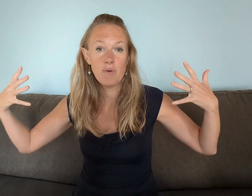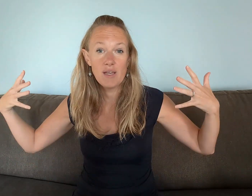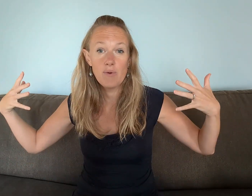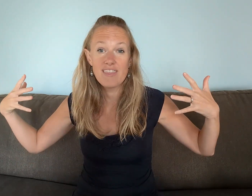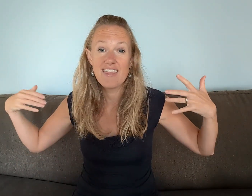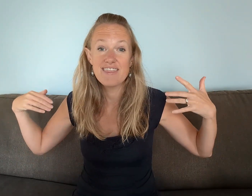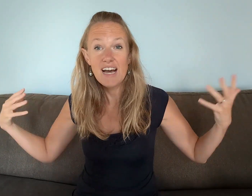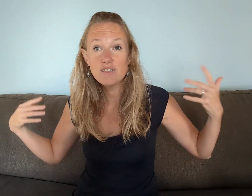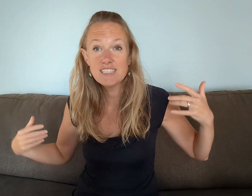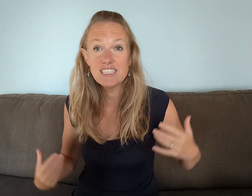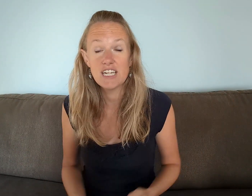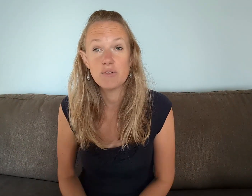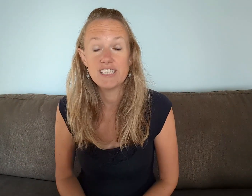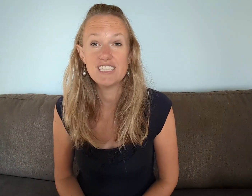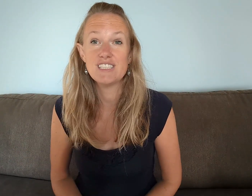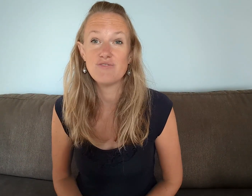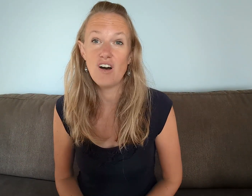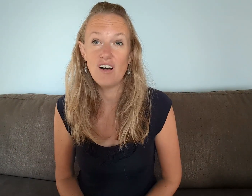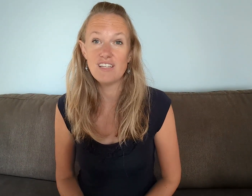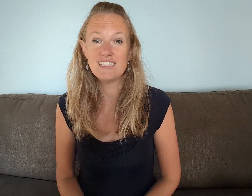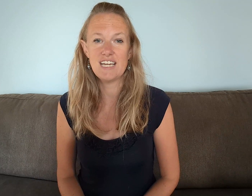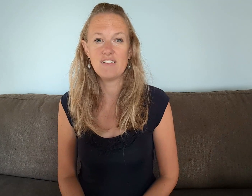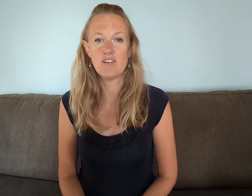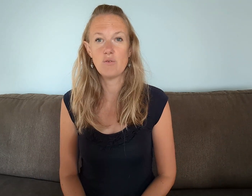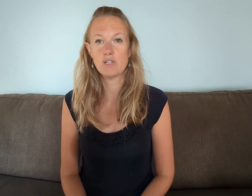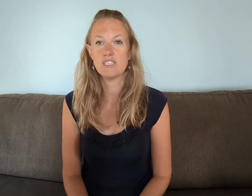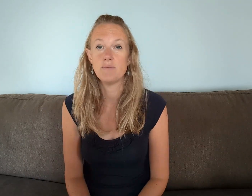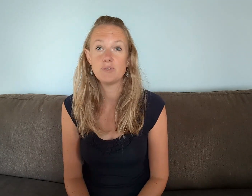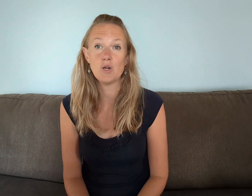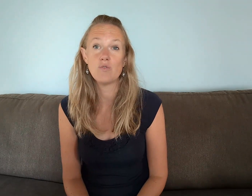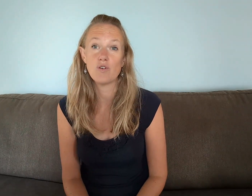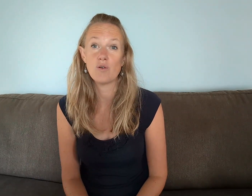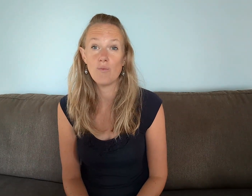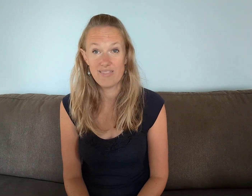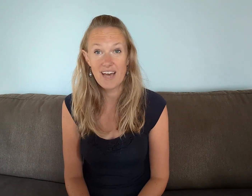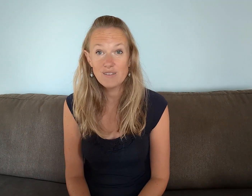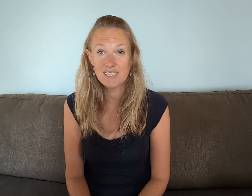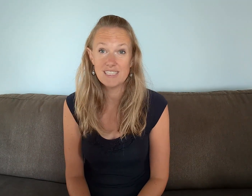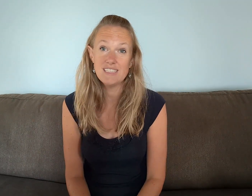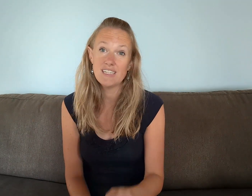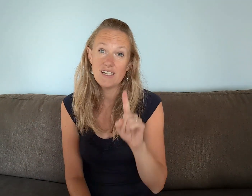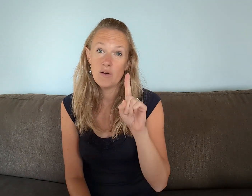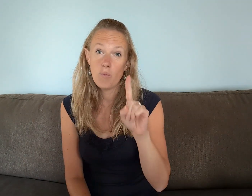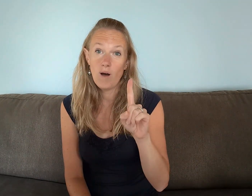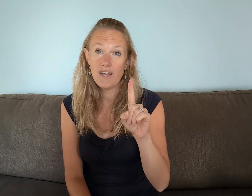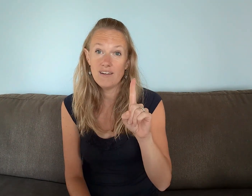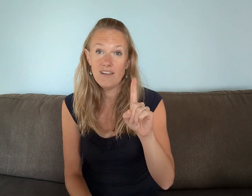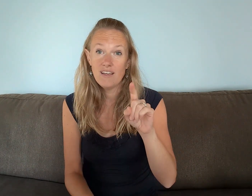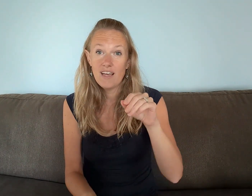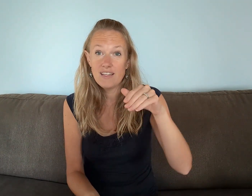away with 1,000 generations falling down in worship. So for 1,000, 1, and then